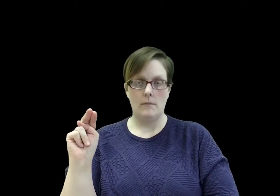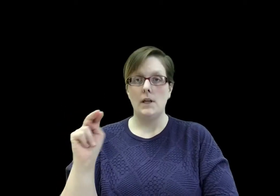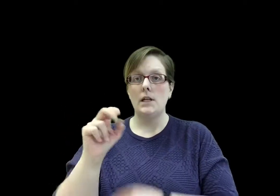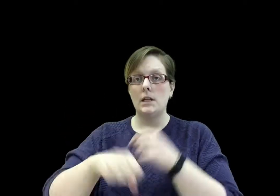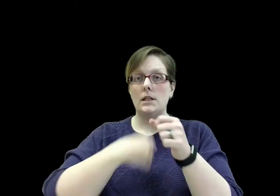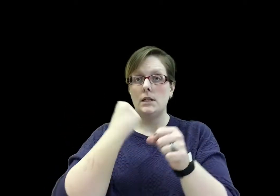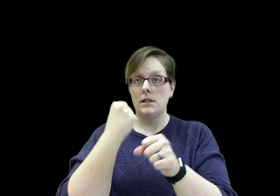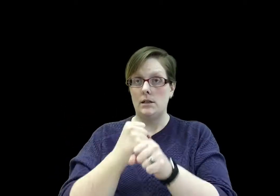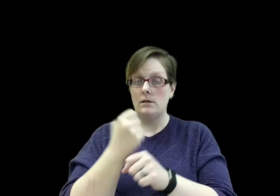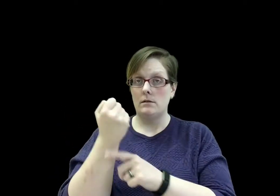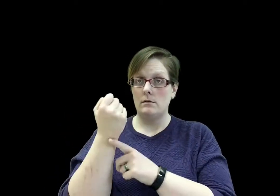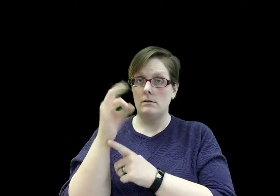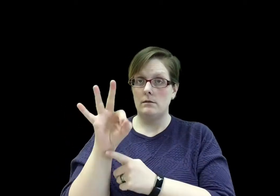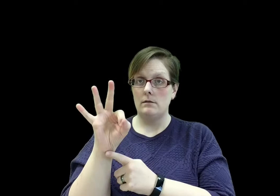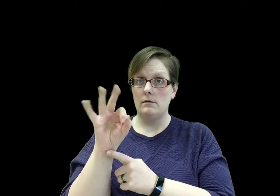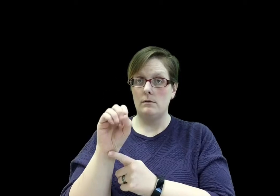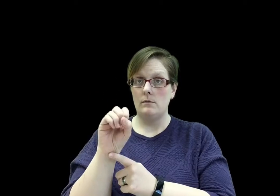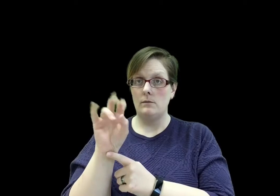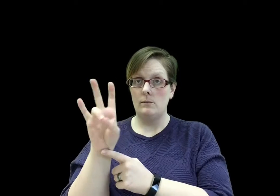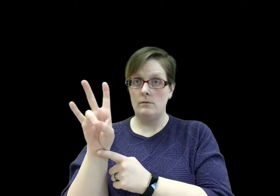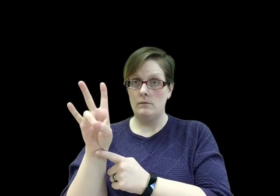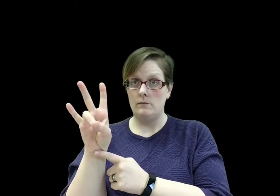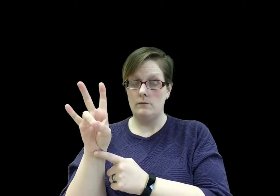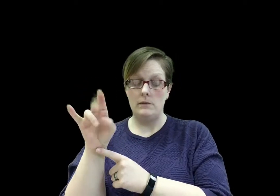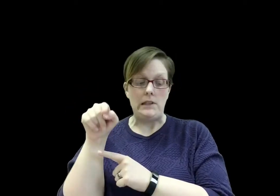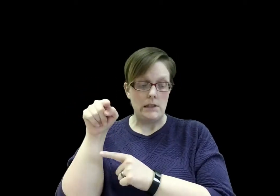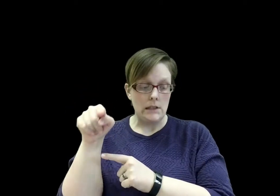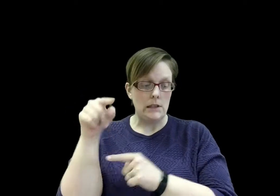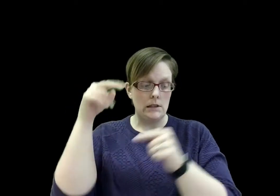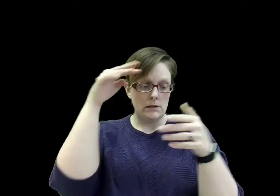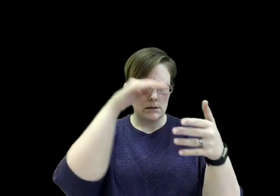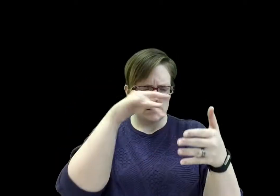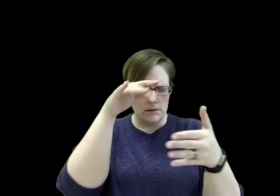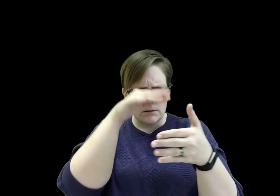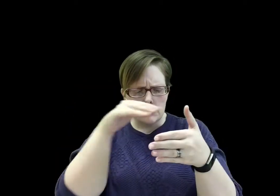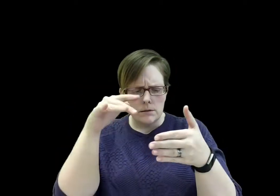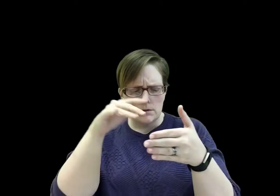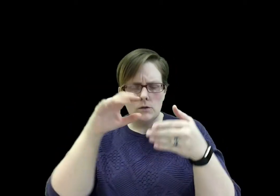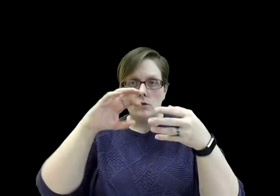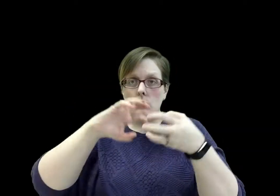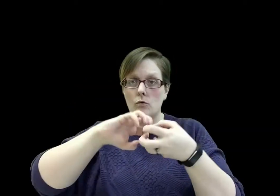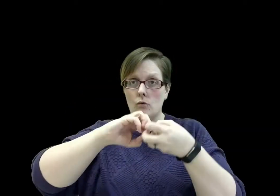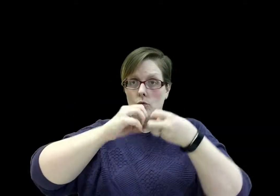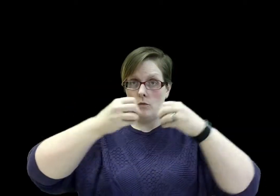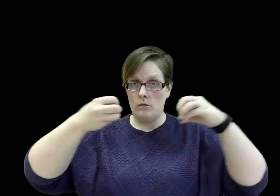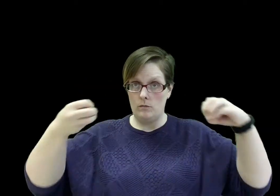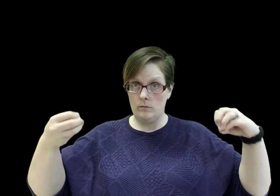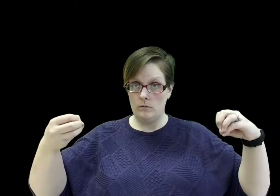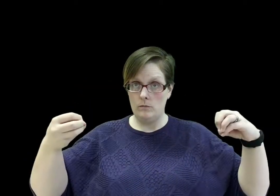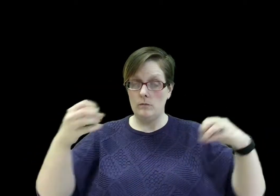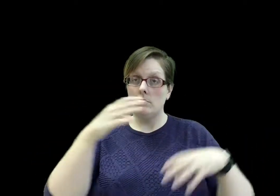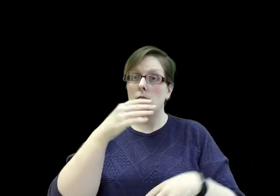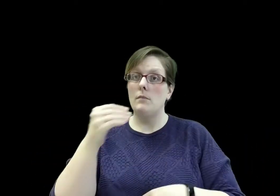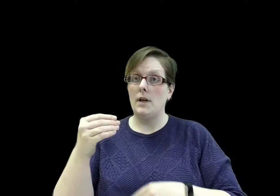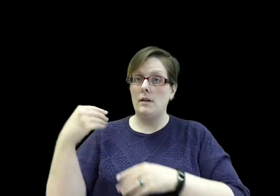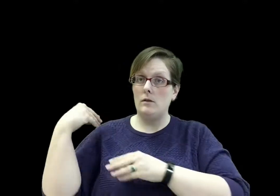Morgan, right around the year 1907, he studied as well, but his focus was